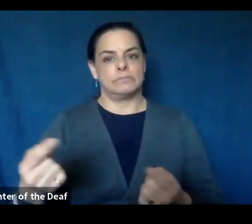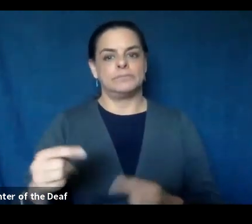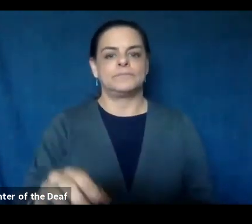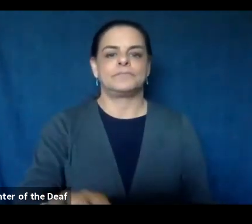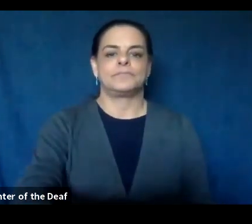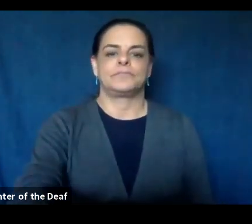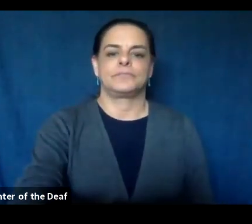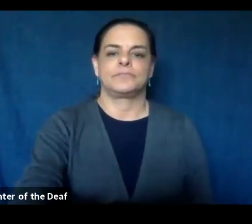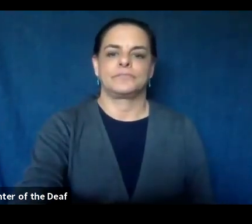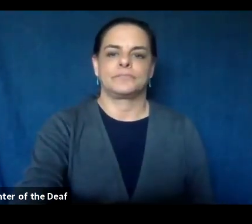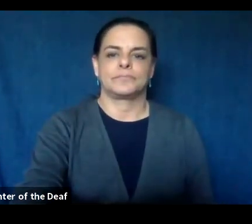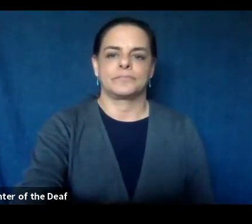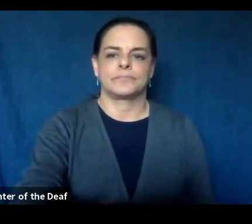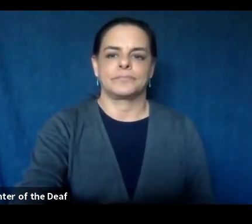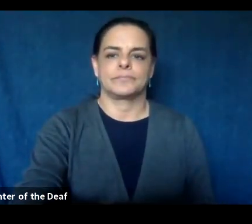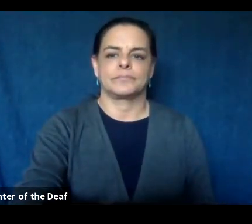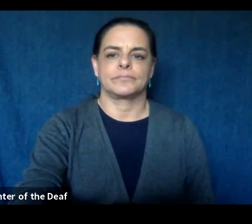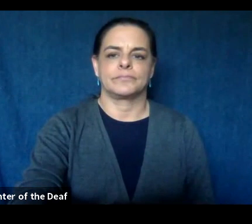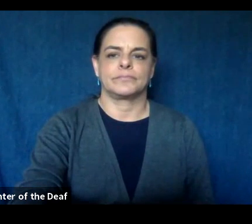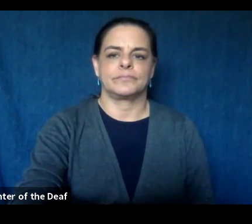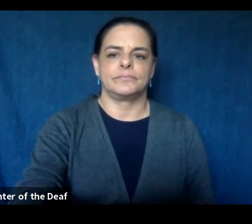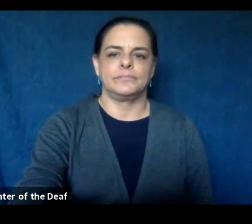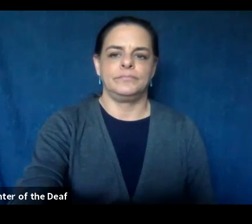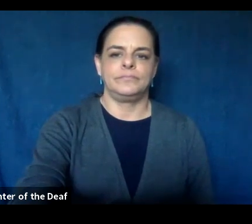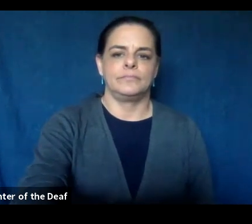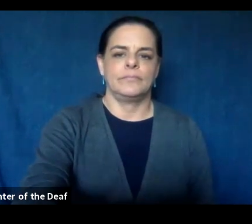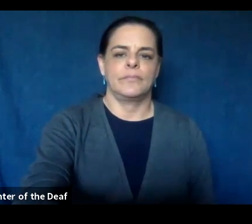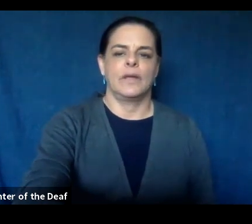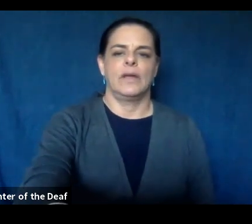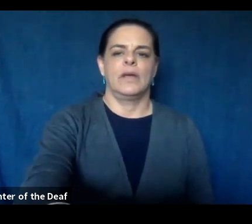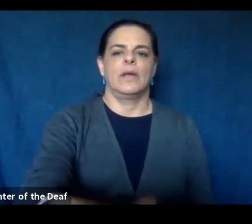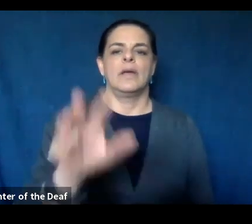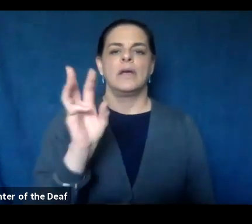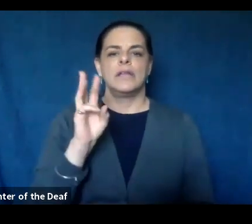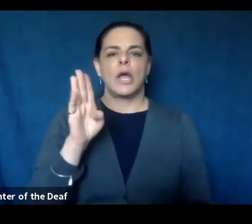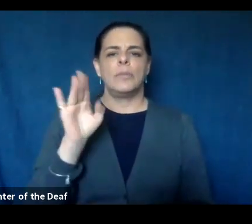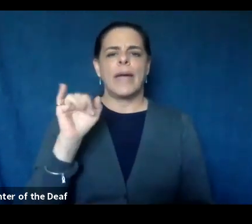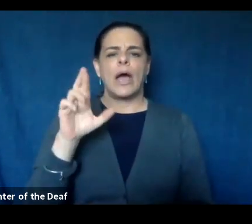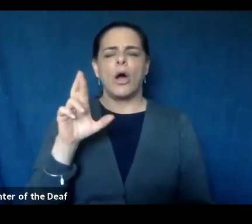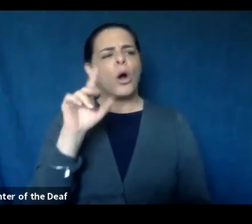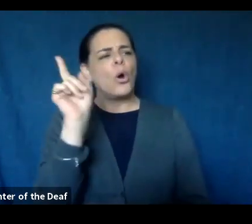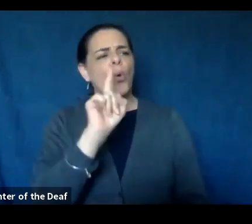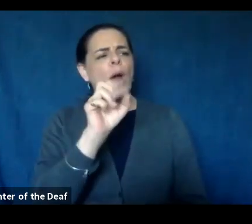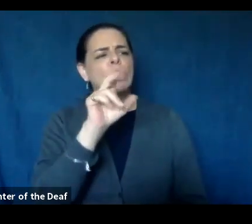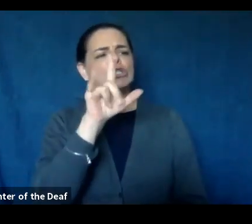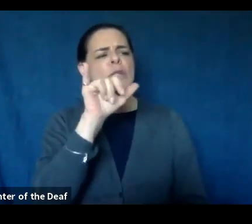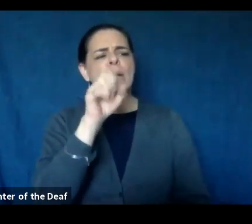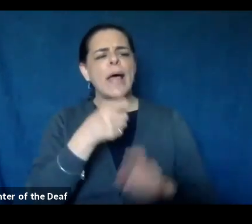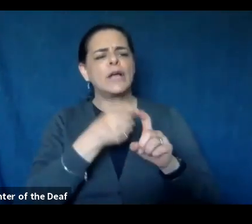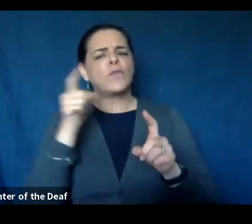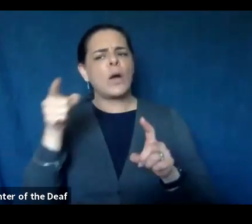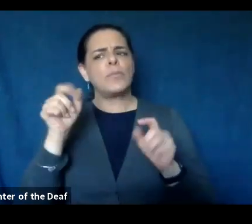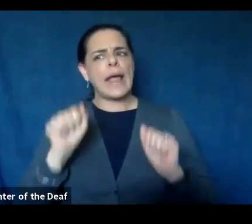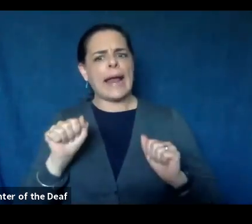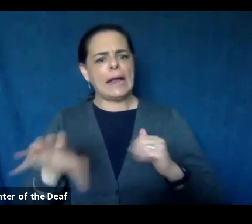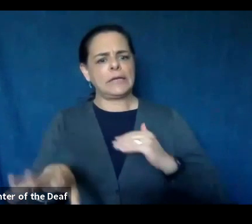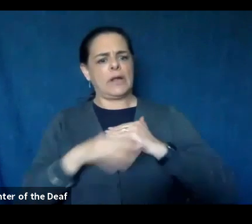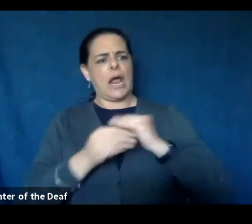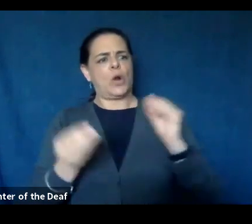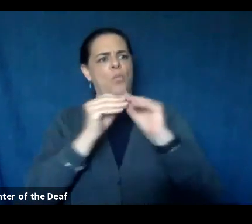capacity. From WBIR, where did the supplies come from for them to be able to increase testing capacity so